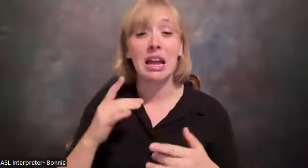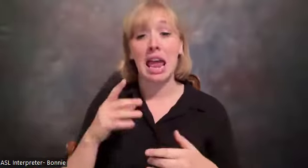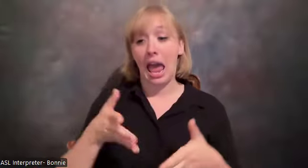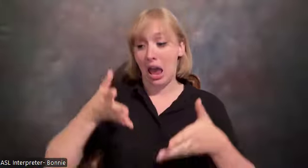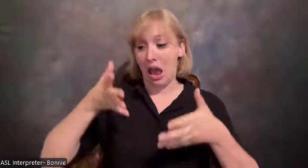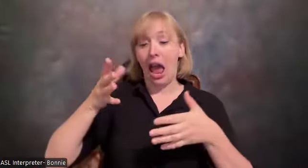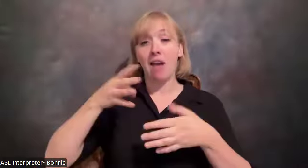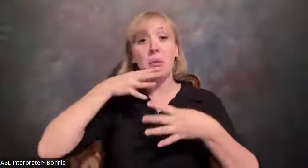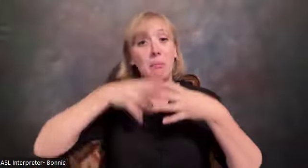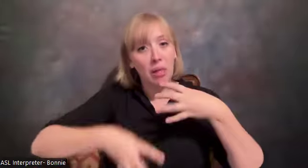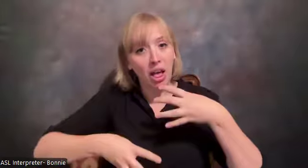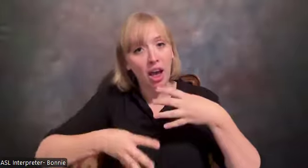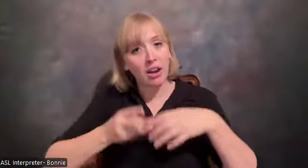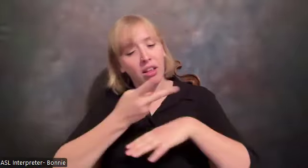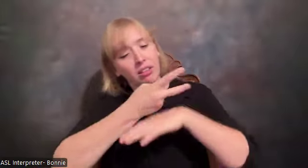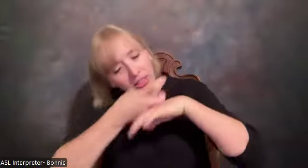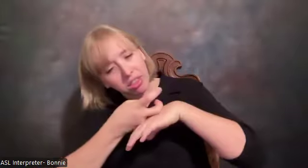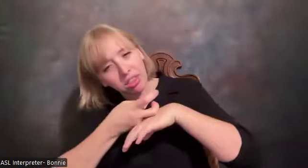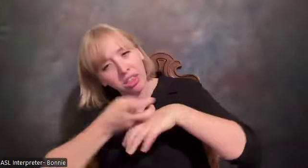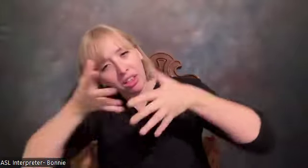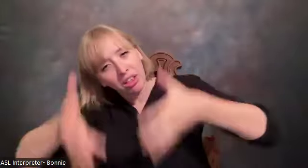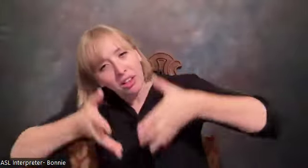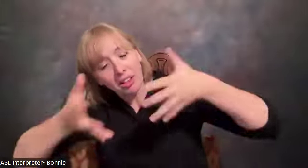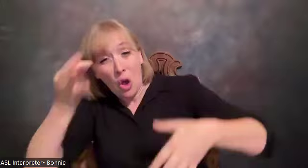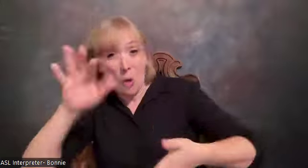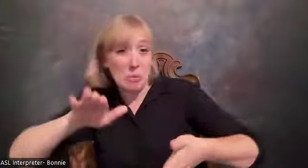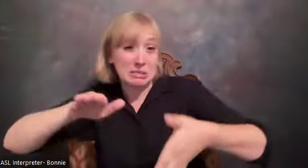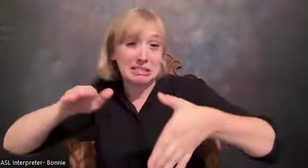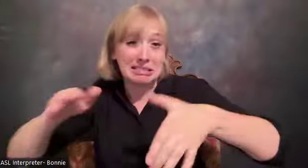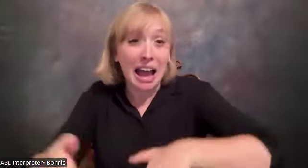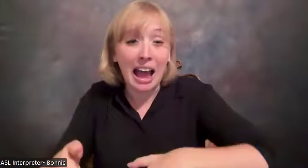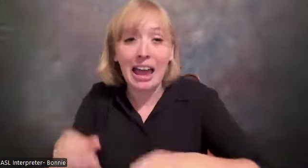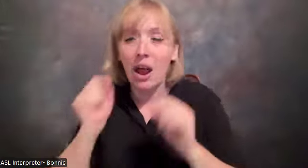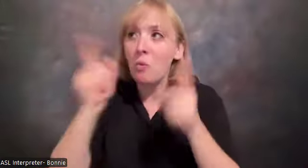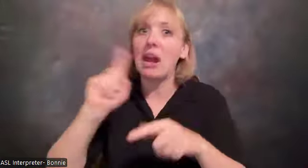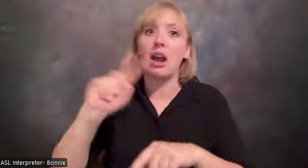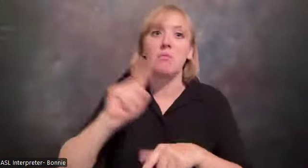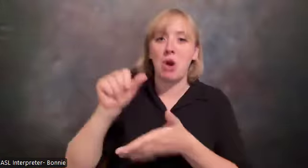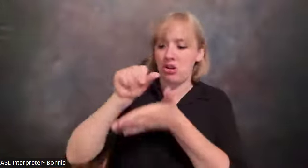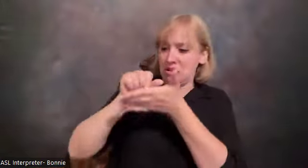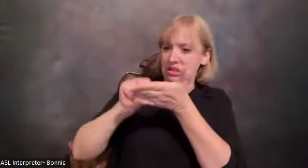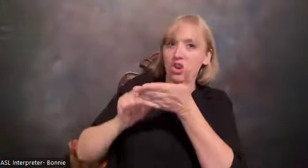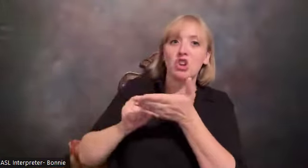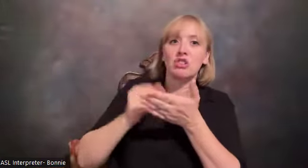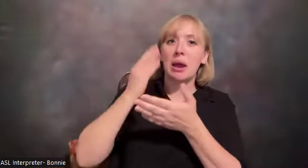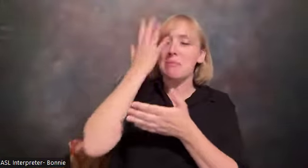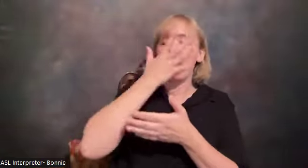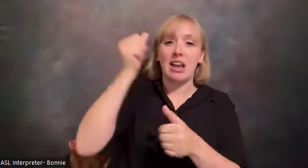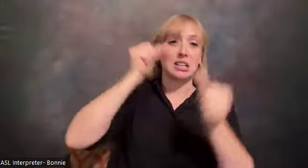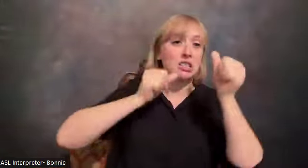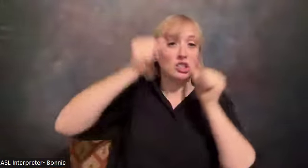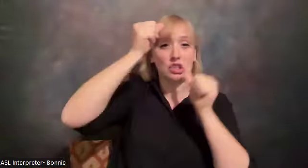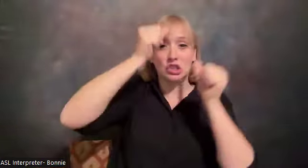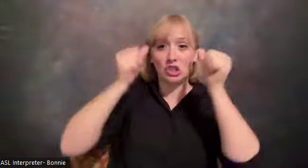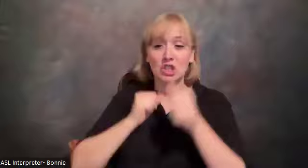pool of blood in a motel parking lot in San Diego, and I came to on an operating table. They had to do reconstructive surgery on my face. My last night of drinking, I'm